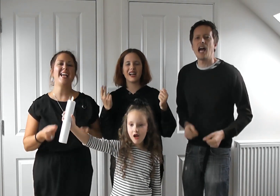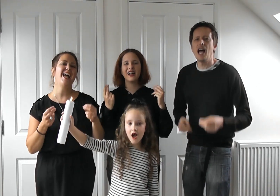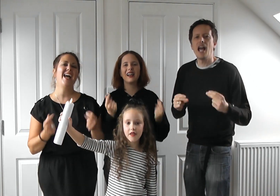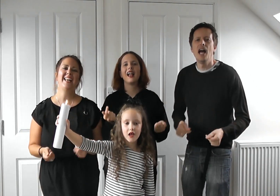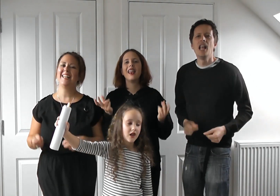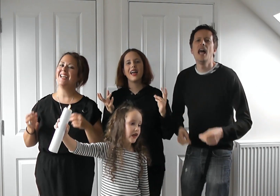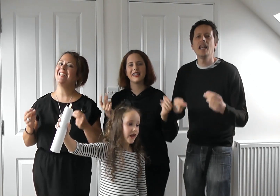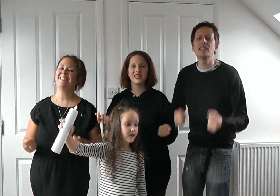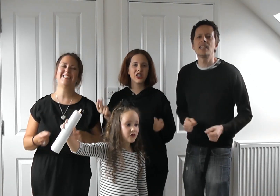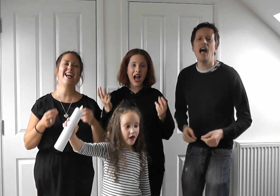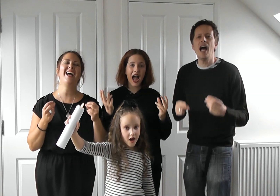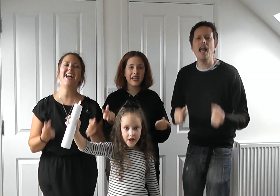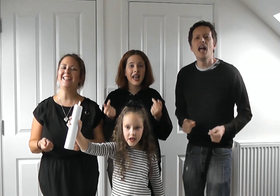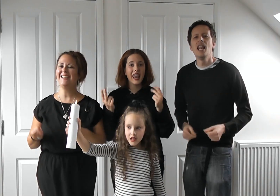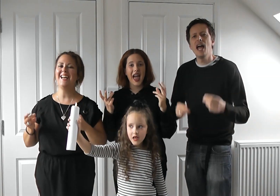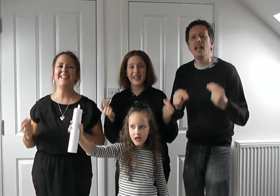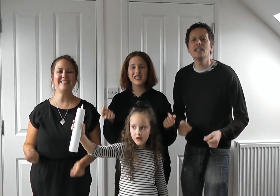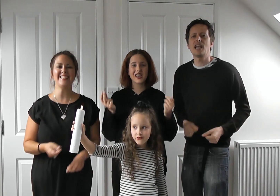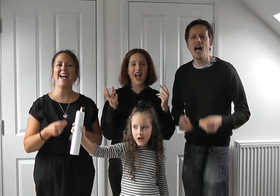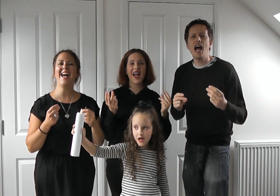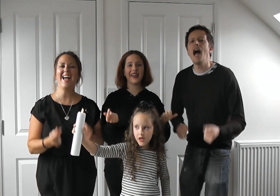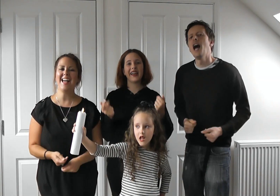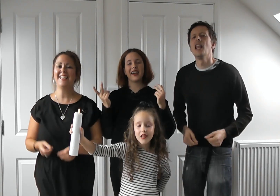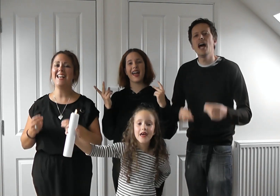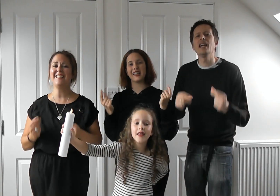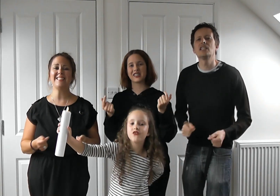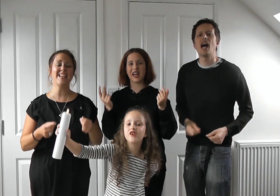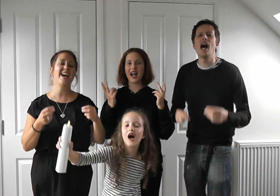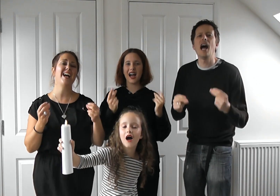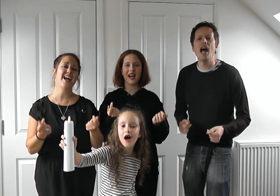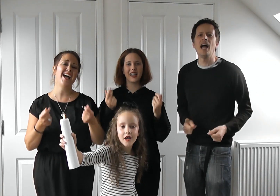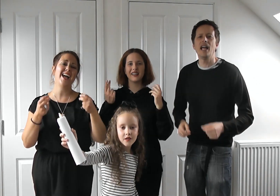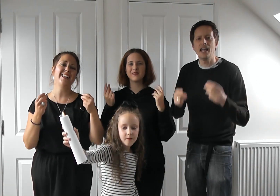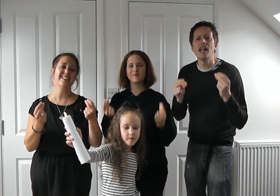shine. Let it shine, let it shine, let it shine.